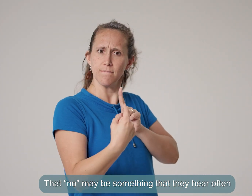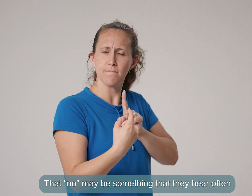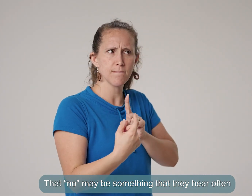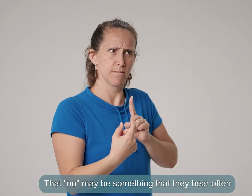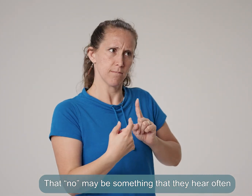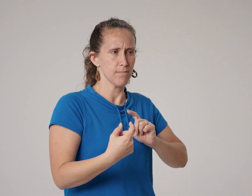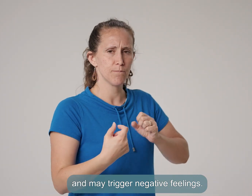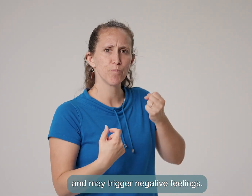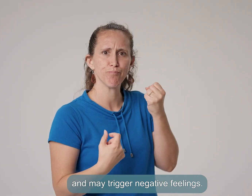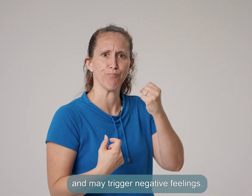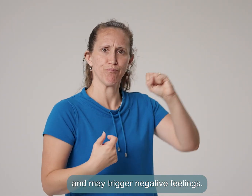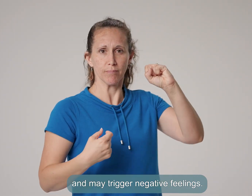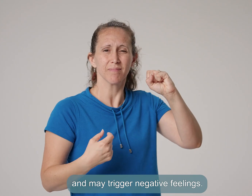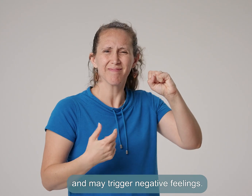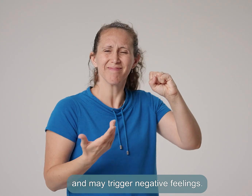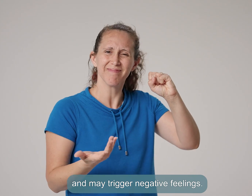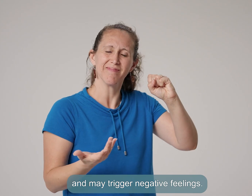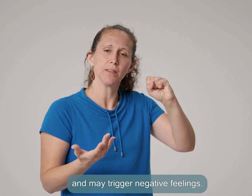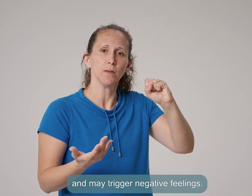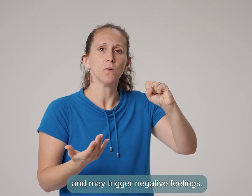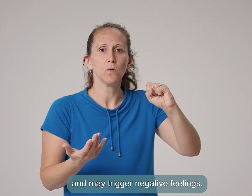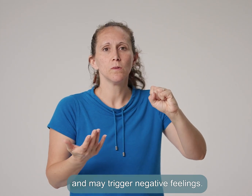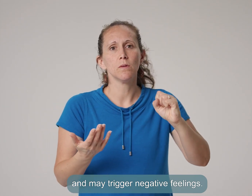hear often and may trigger negative feelings.